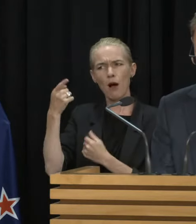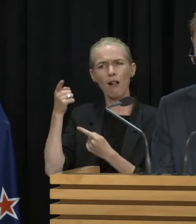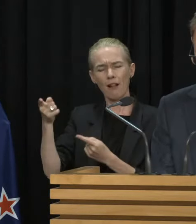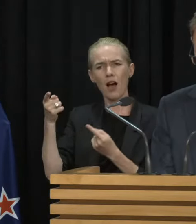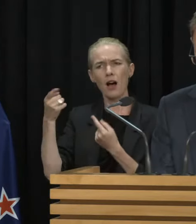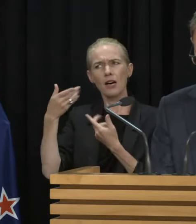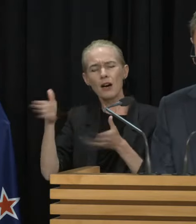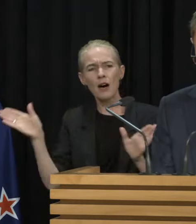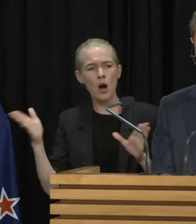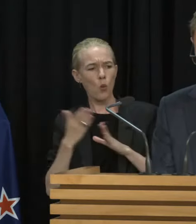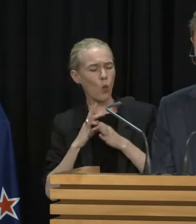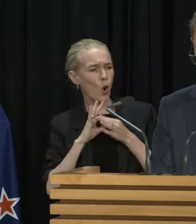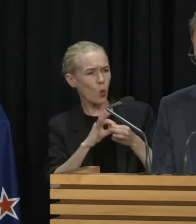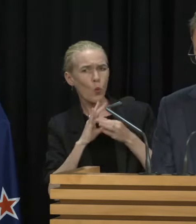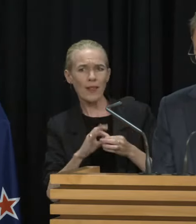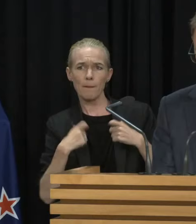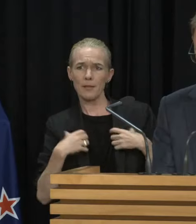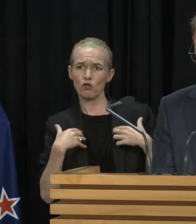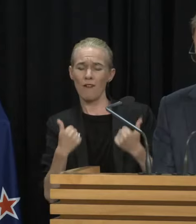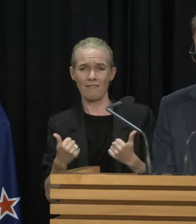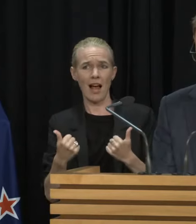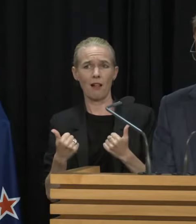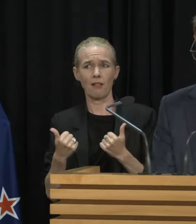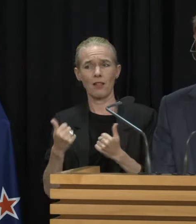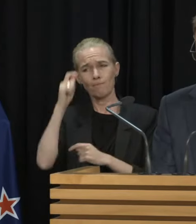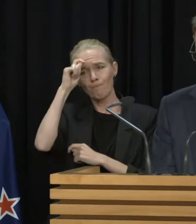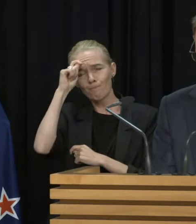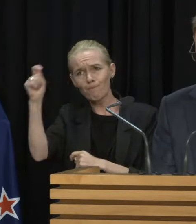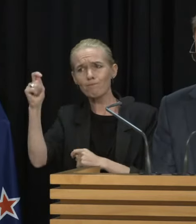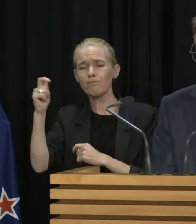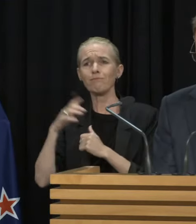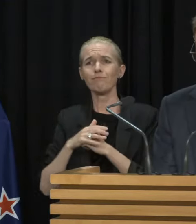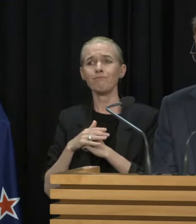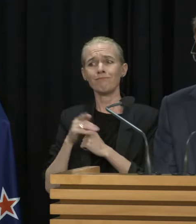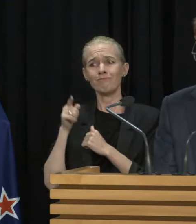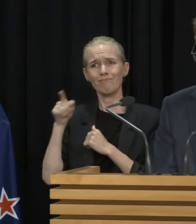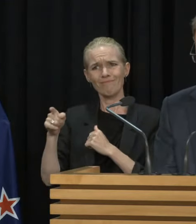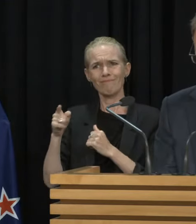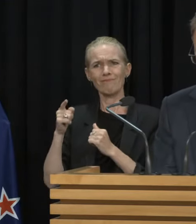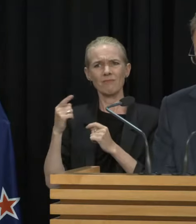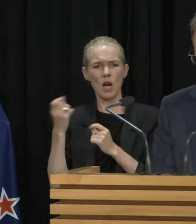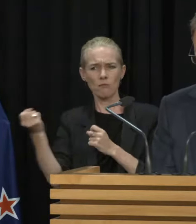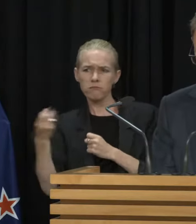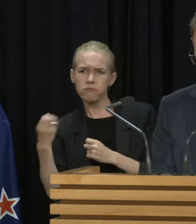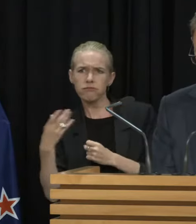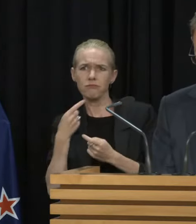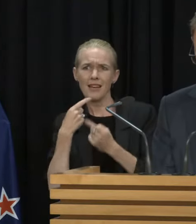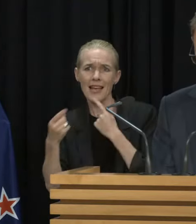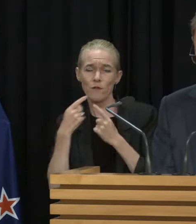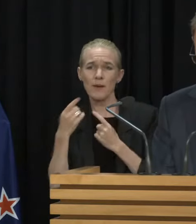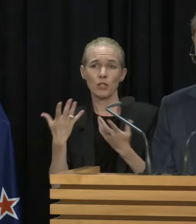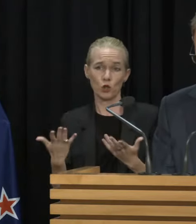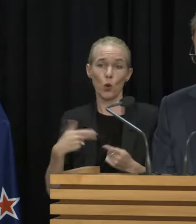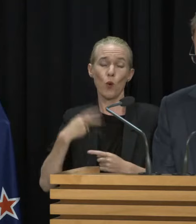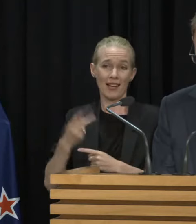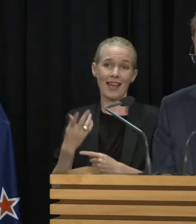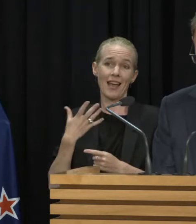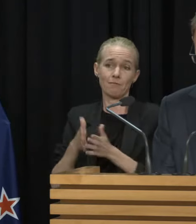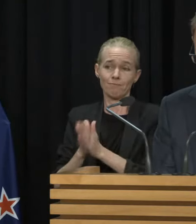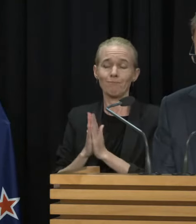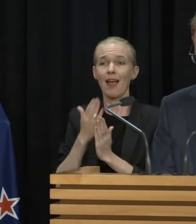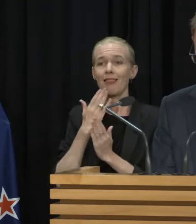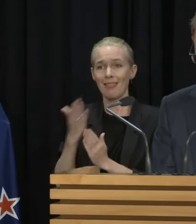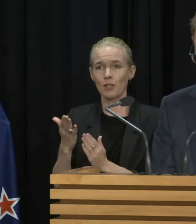situation, and they have responded incredibly well, positively and proactively, and again I want to reiterate my thanks for